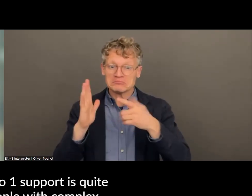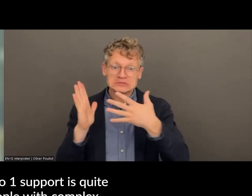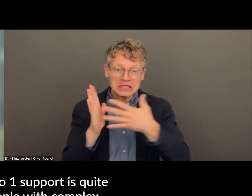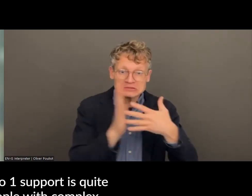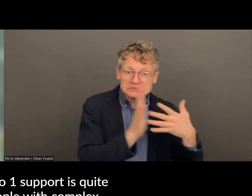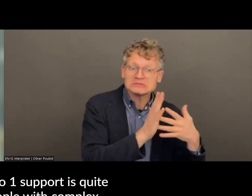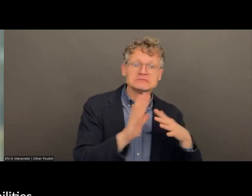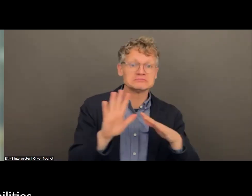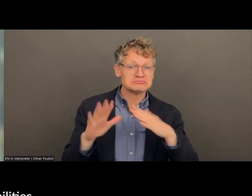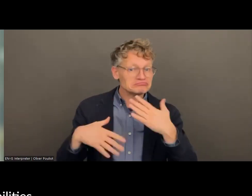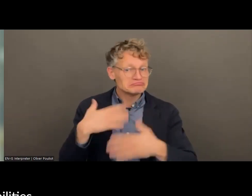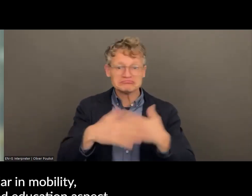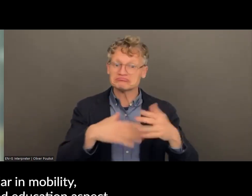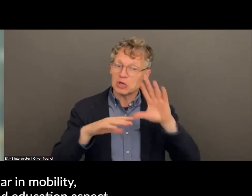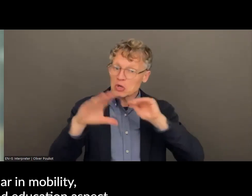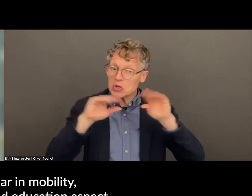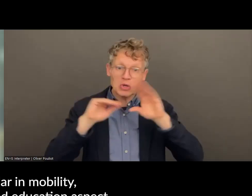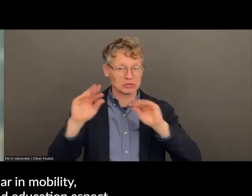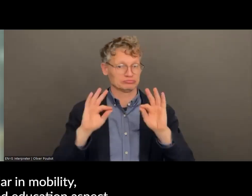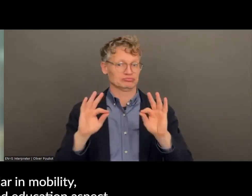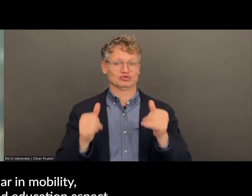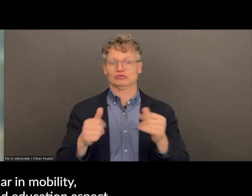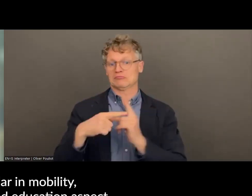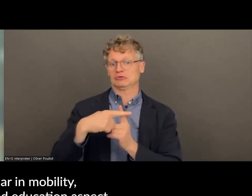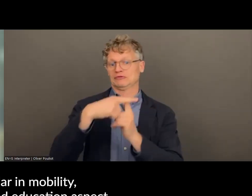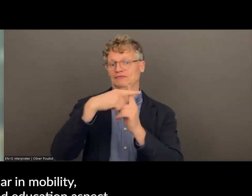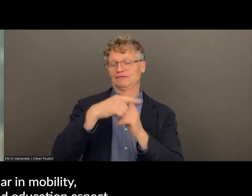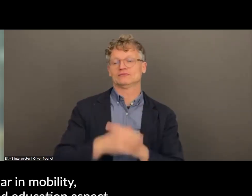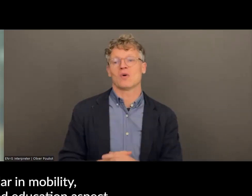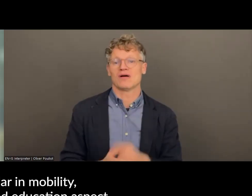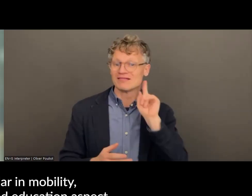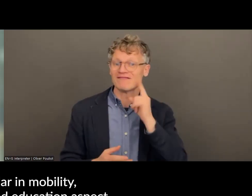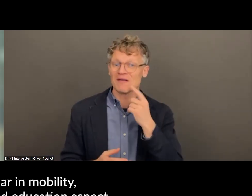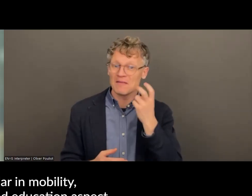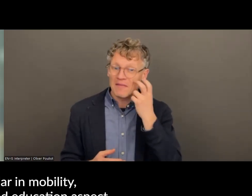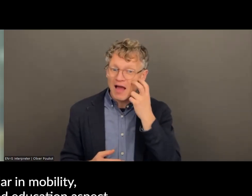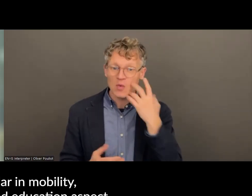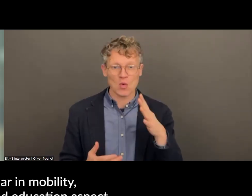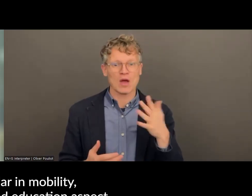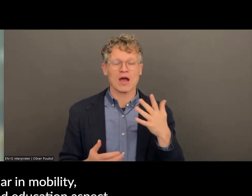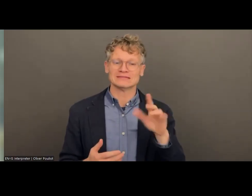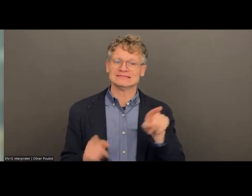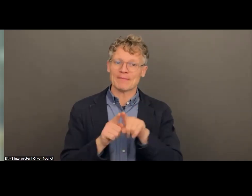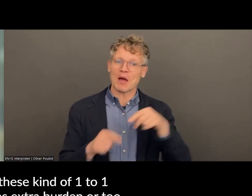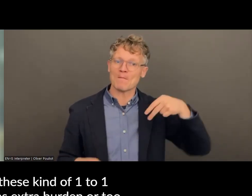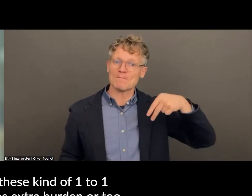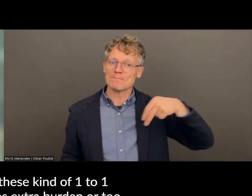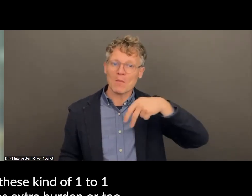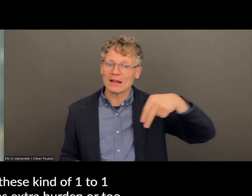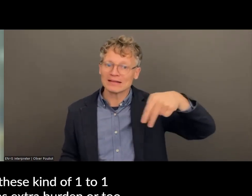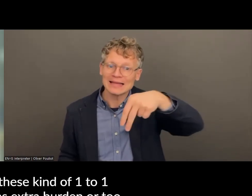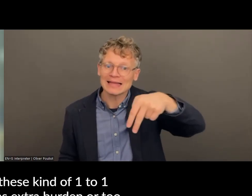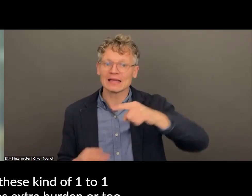for people with complex disability and deaf blindness, particularly in mobility, communication, and education aspect.